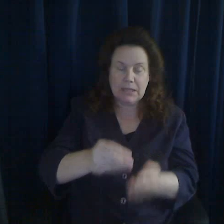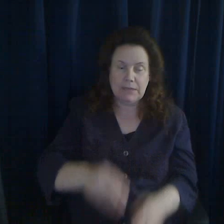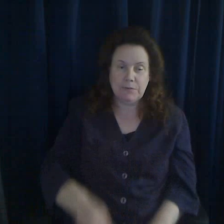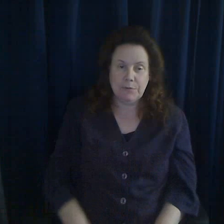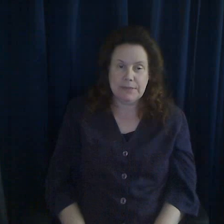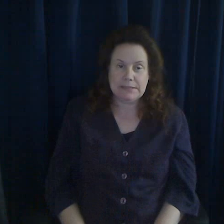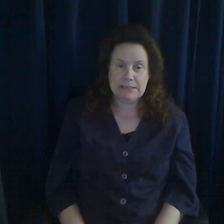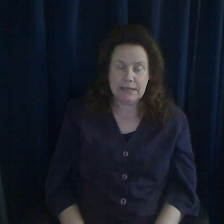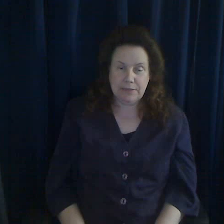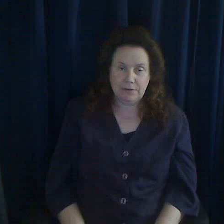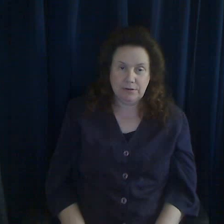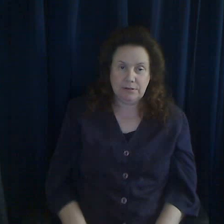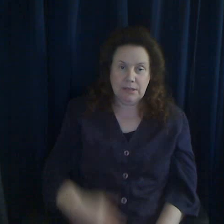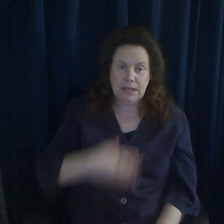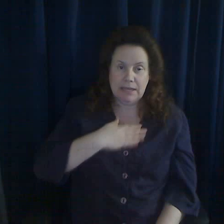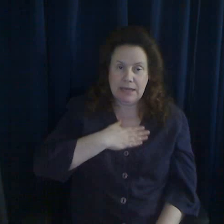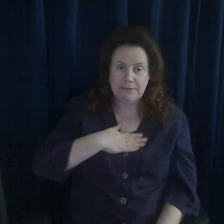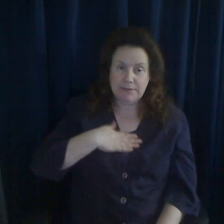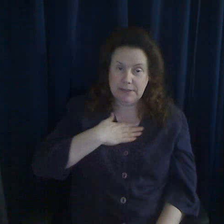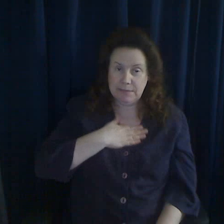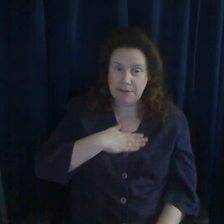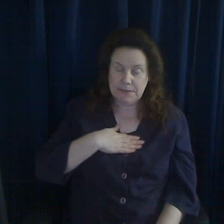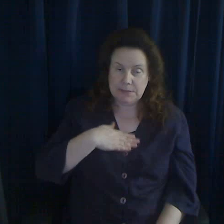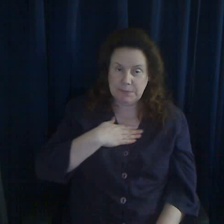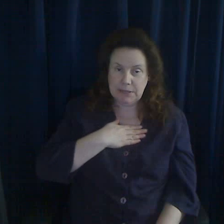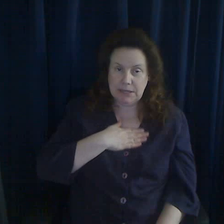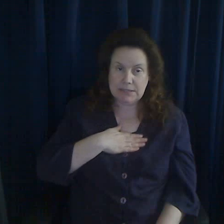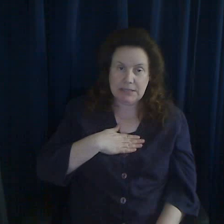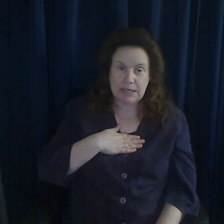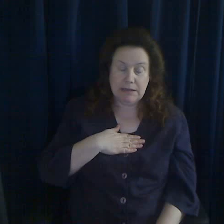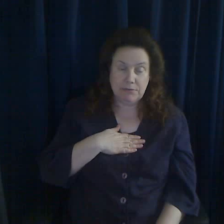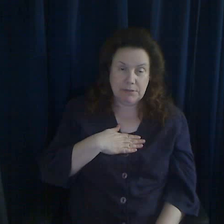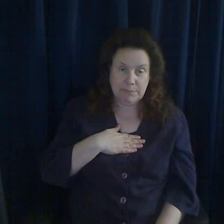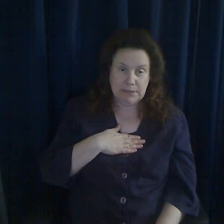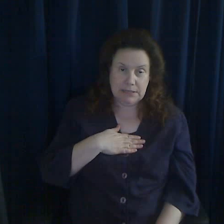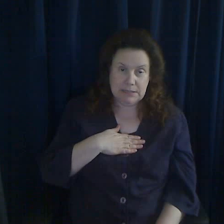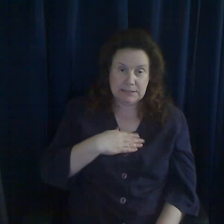If you put that together and have to think about this being a sign other than please,